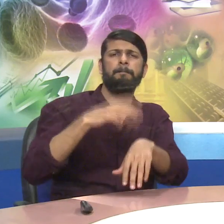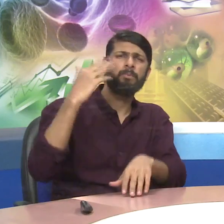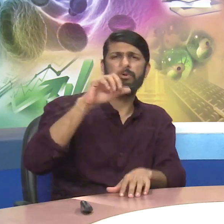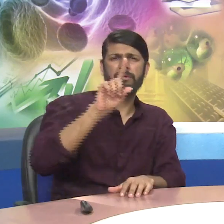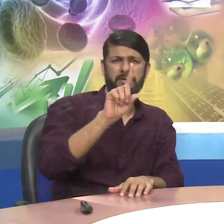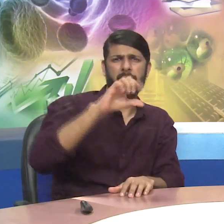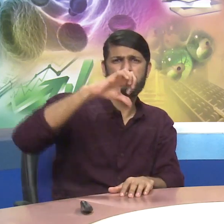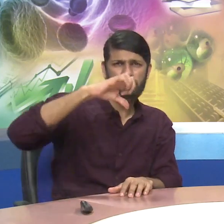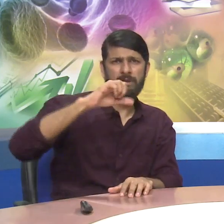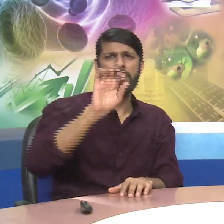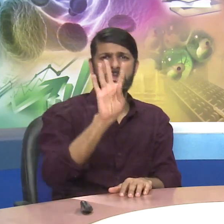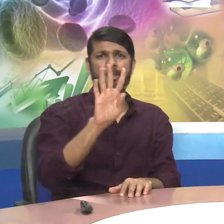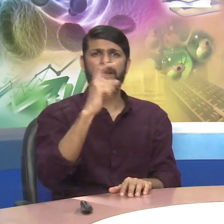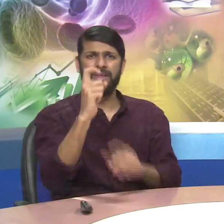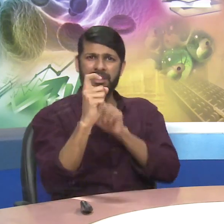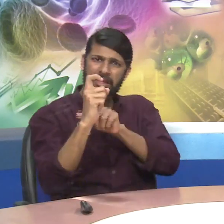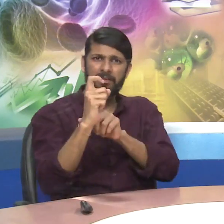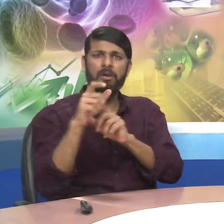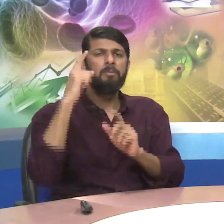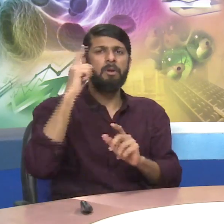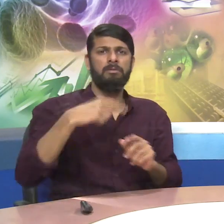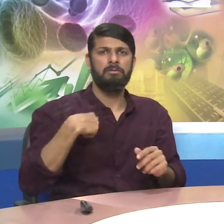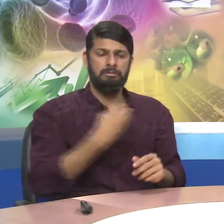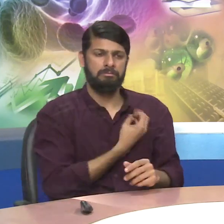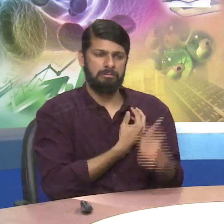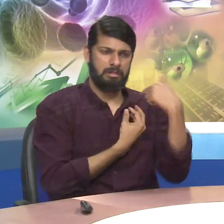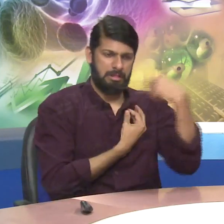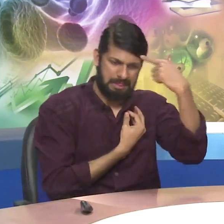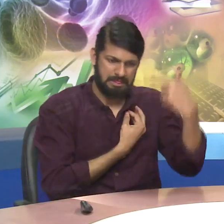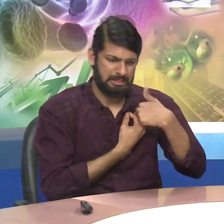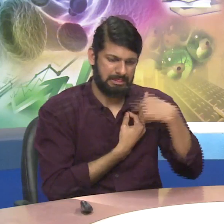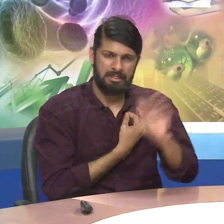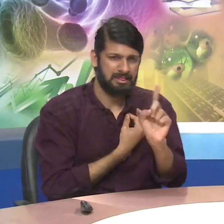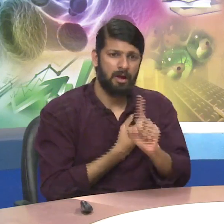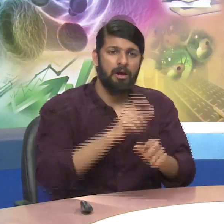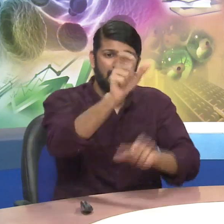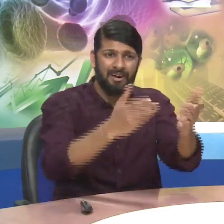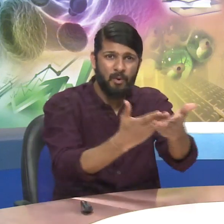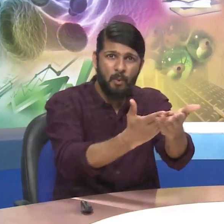which was almost unanimously adopted on January